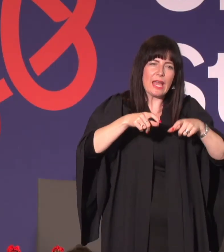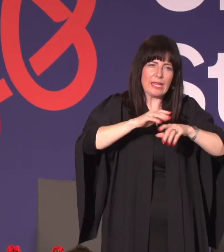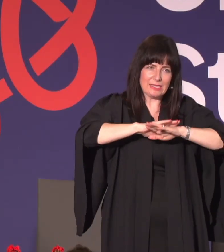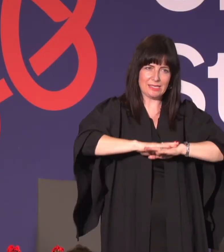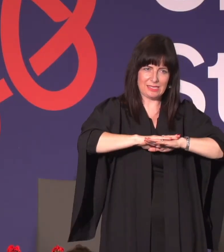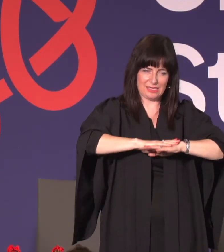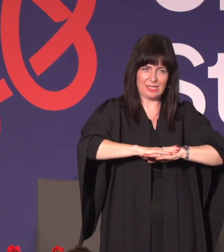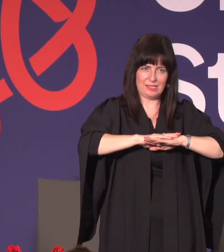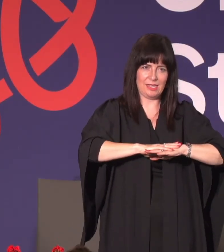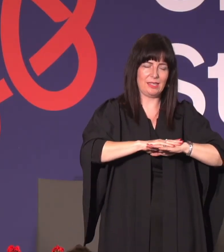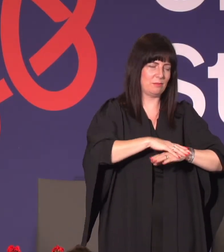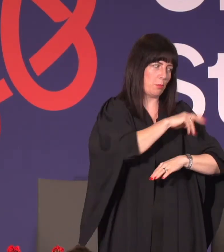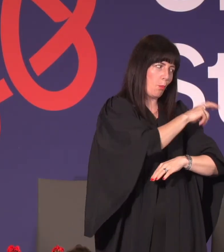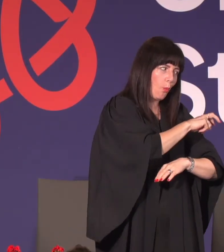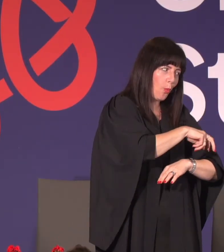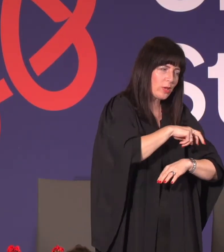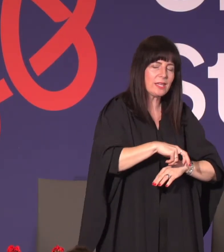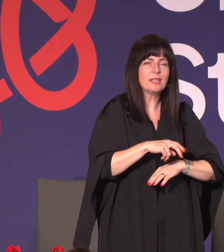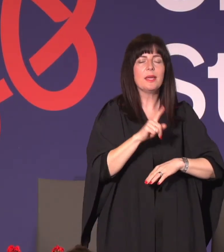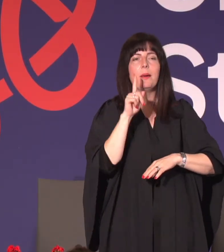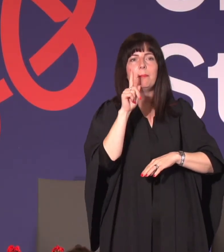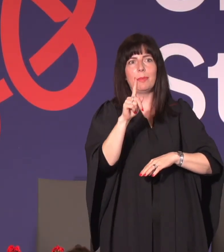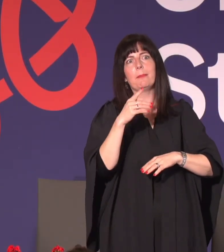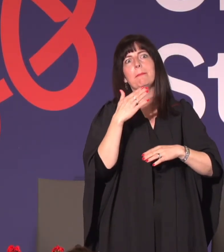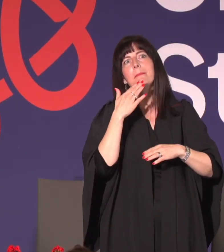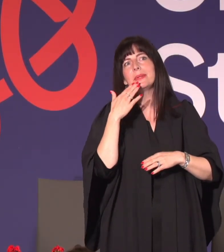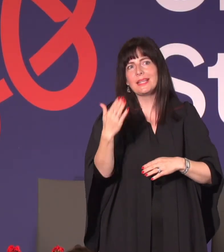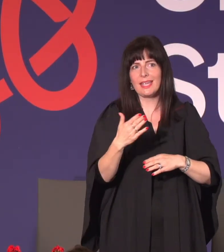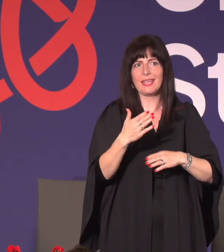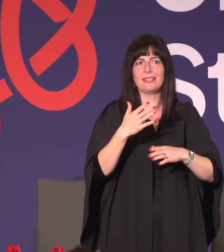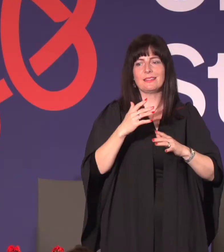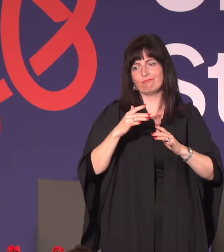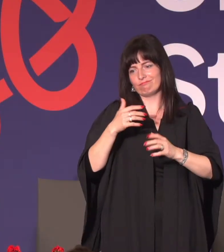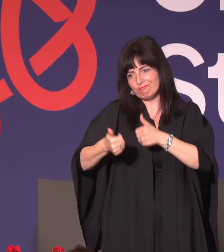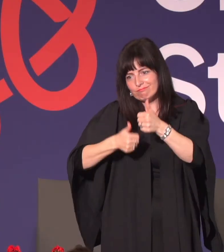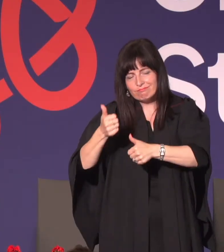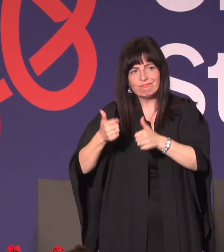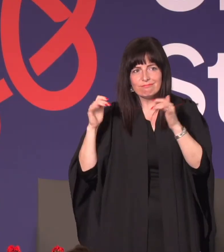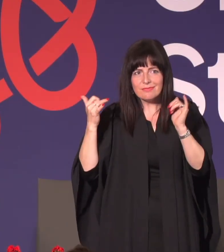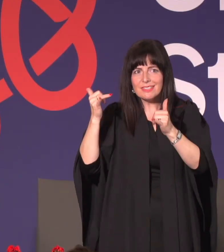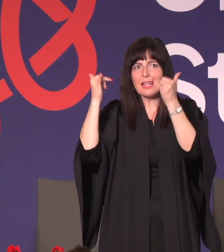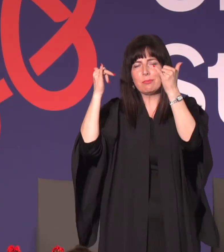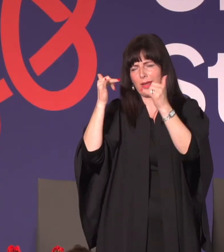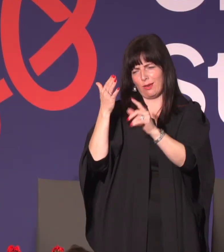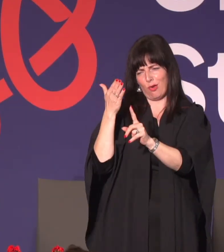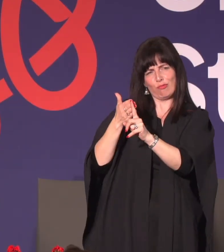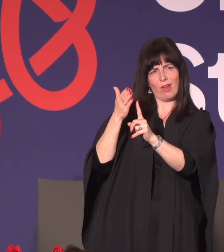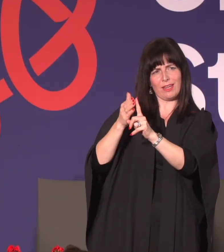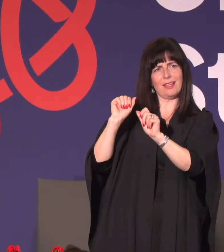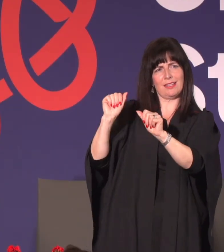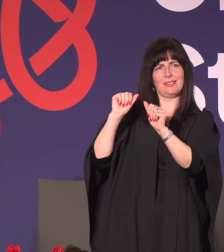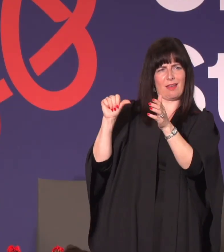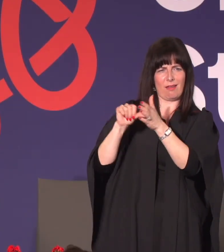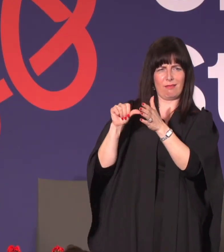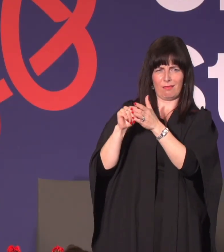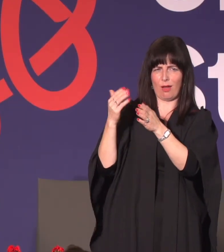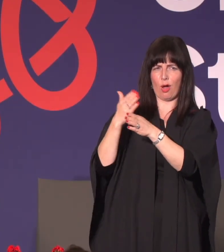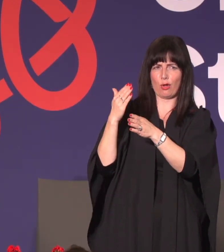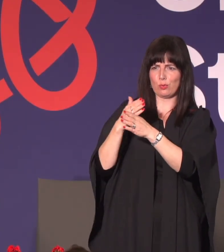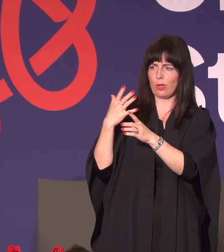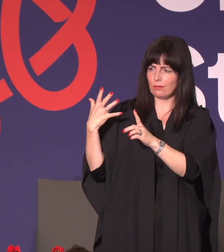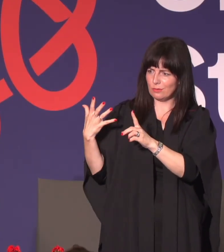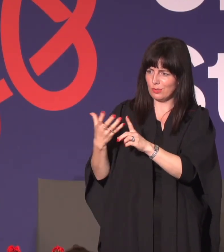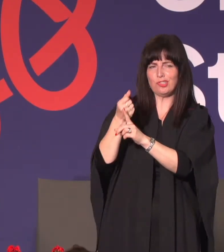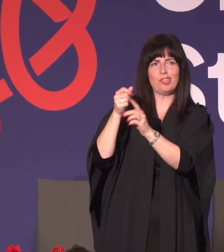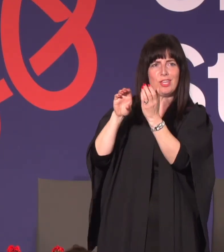graduates cross the platform, we want to encourage you to celebrate their success and recognise the hard work that goes into gaining an